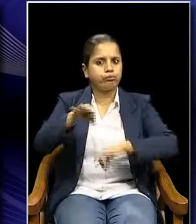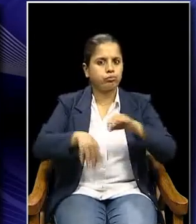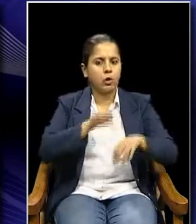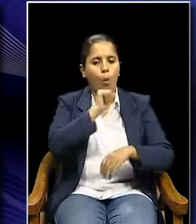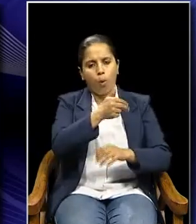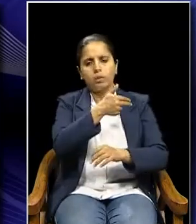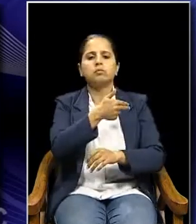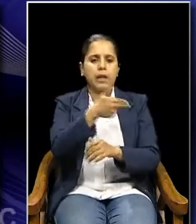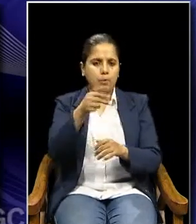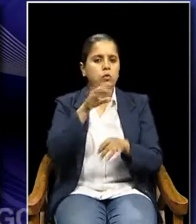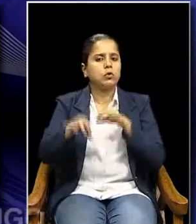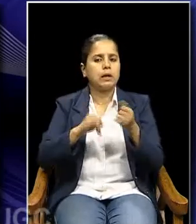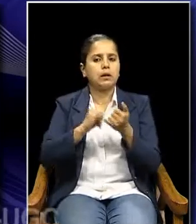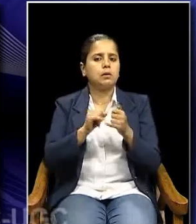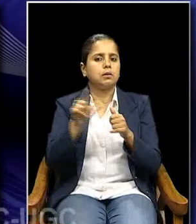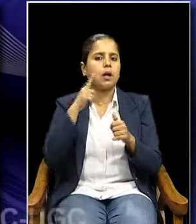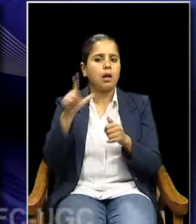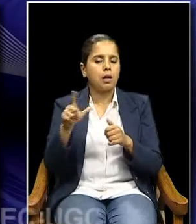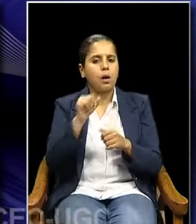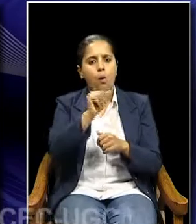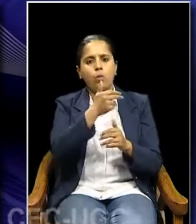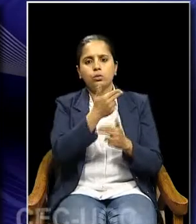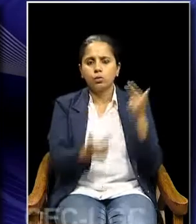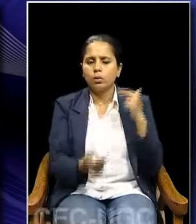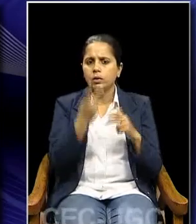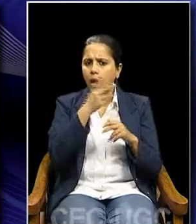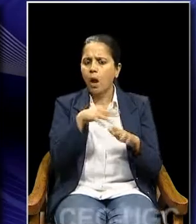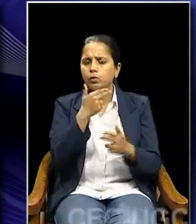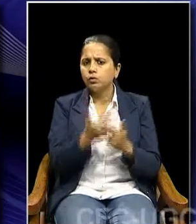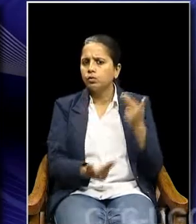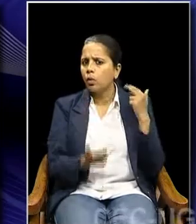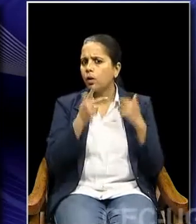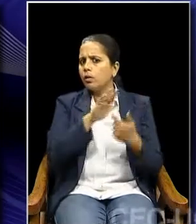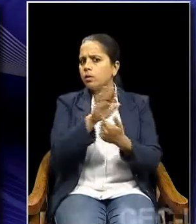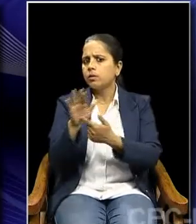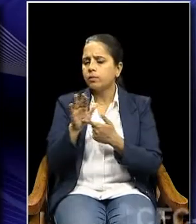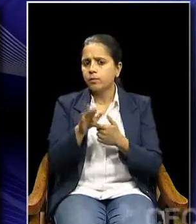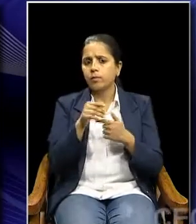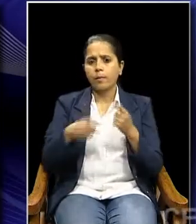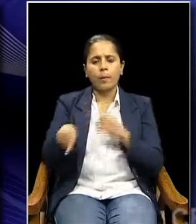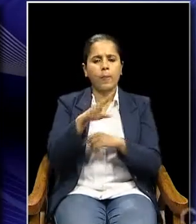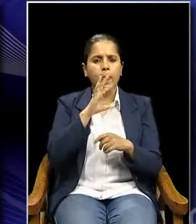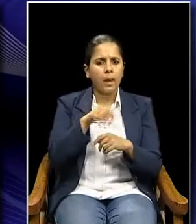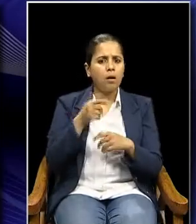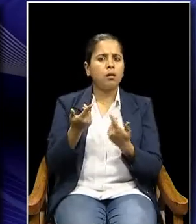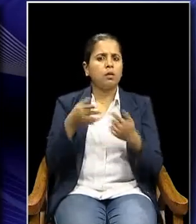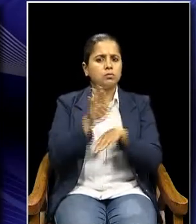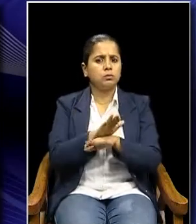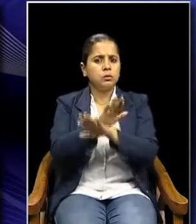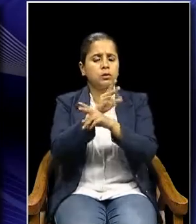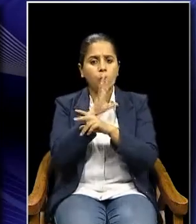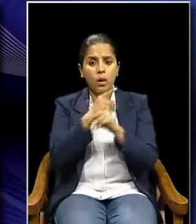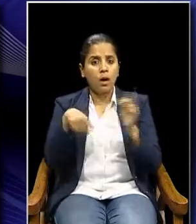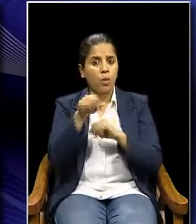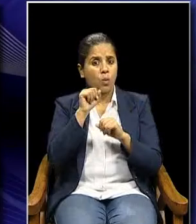Chaudhary. And we find that how it was also a story where the impoverished peasants' passion to